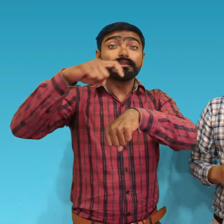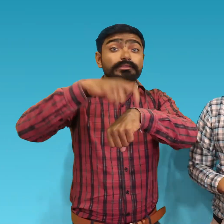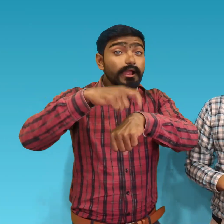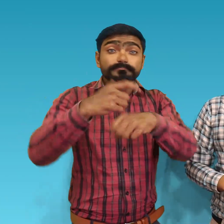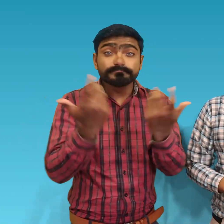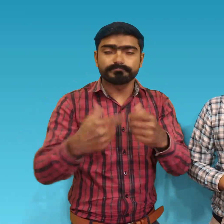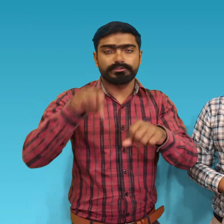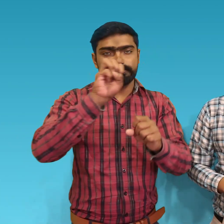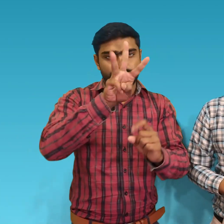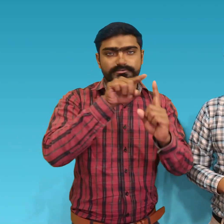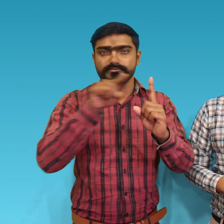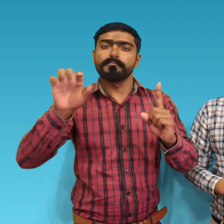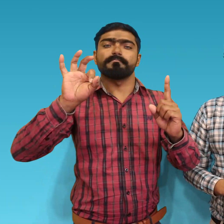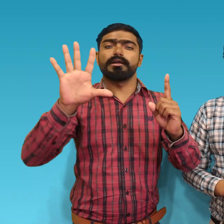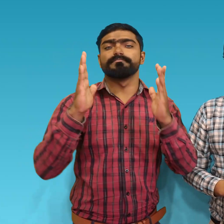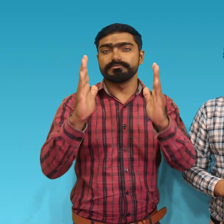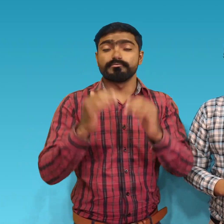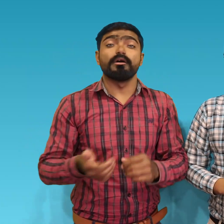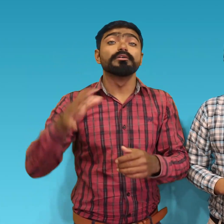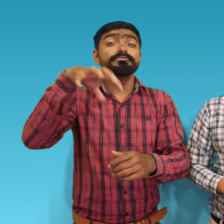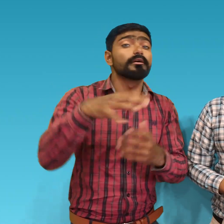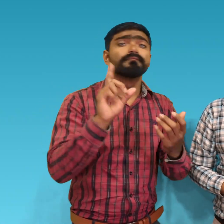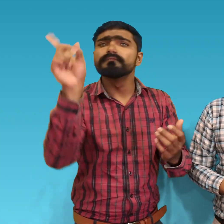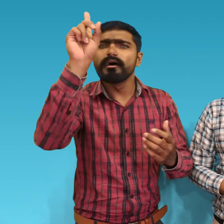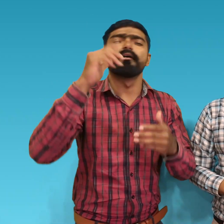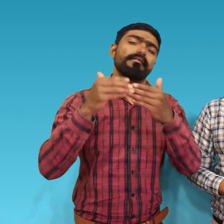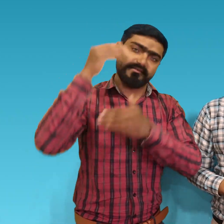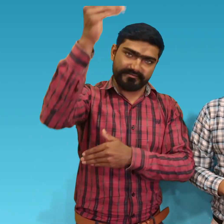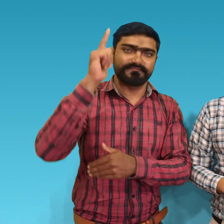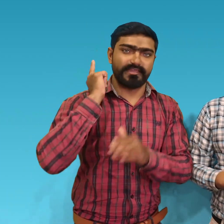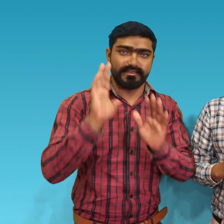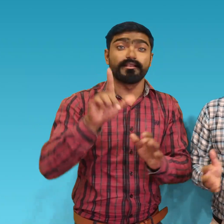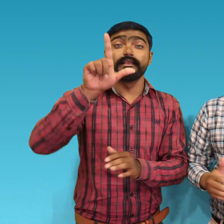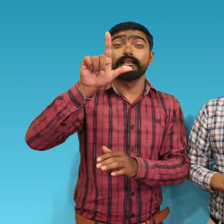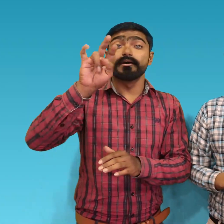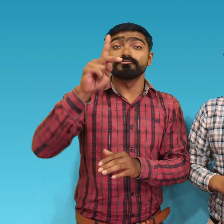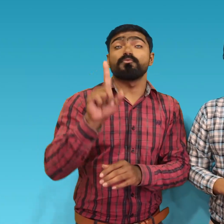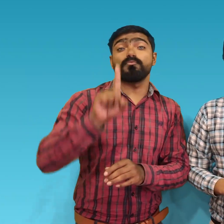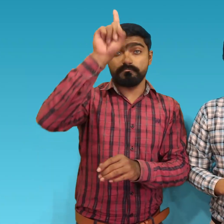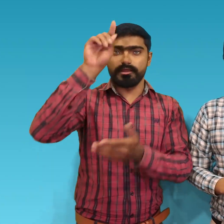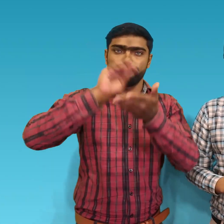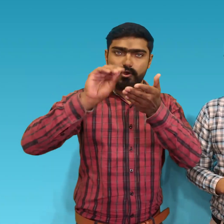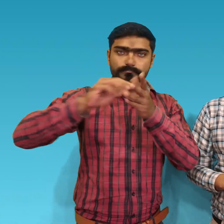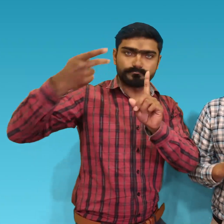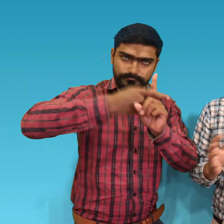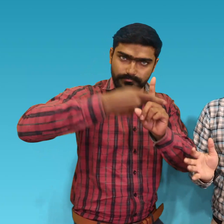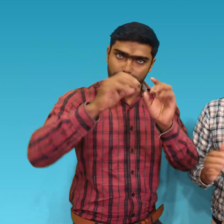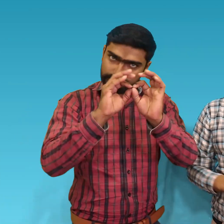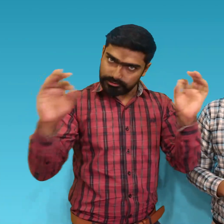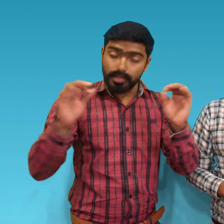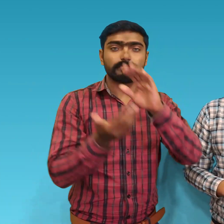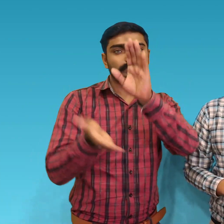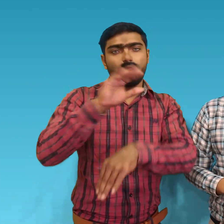The event will take place from 3 p.m. to 5 p.m. There's a link in the description that you can use to sign yourself up. And once we have